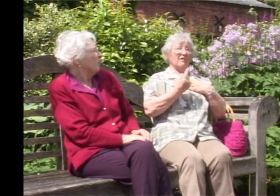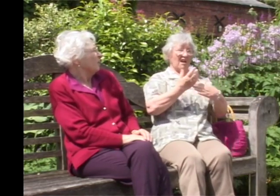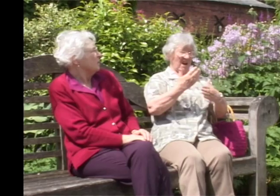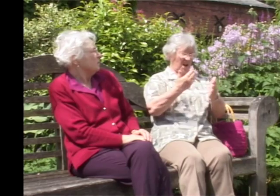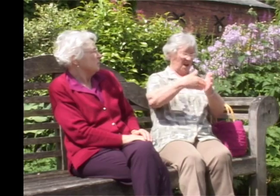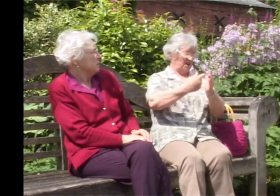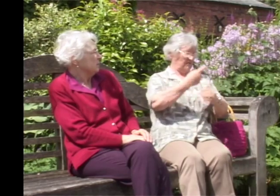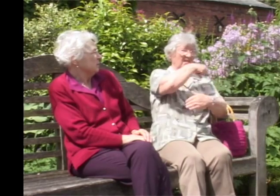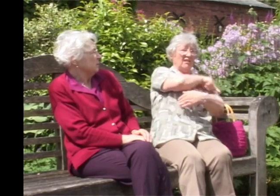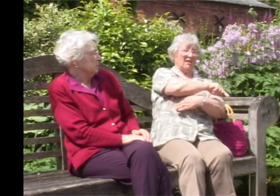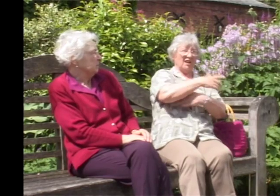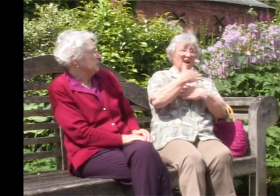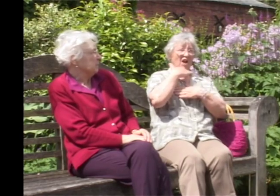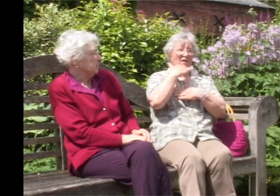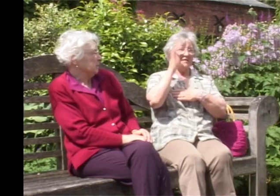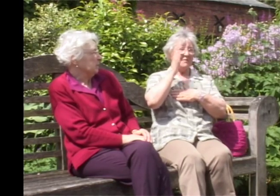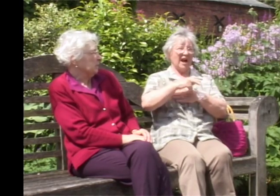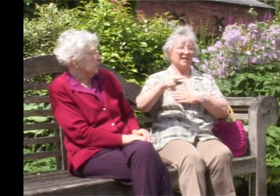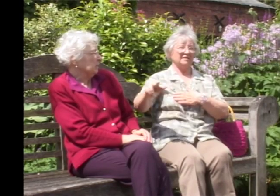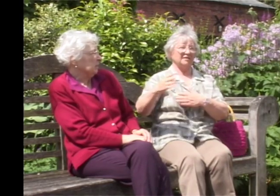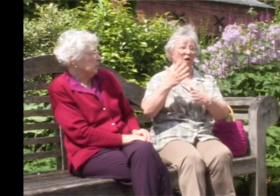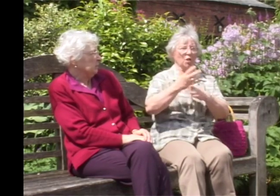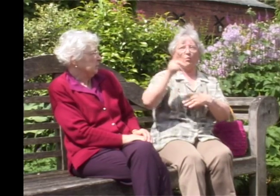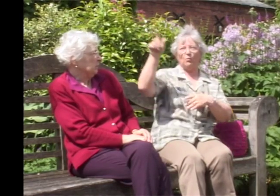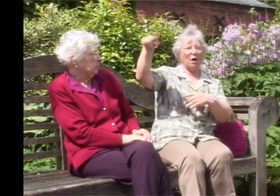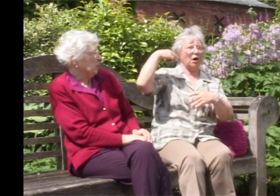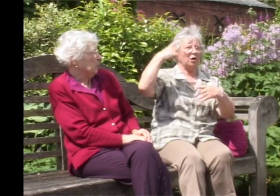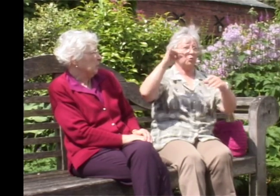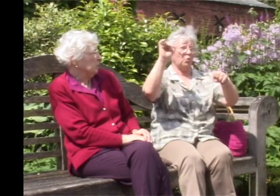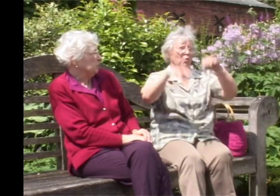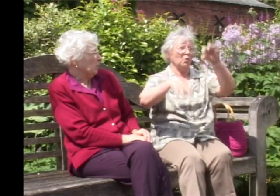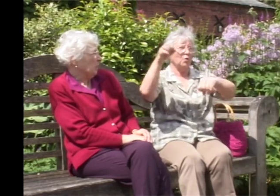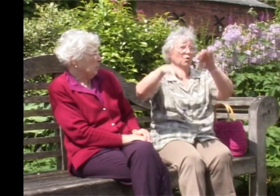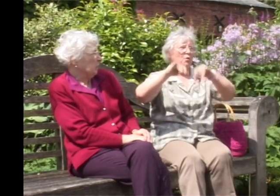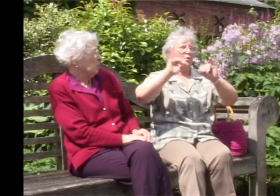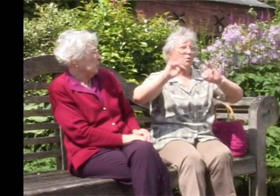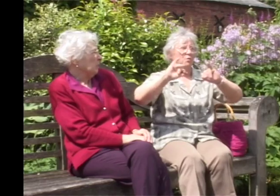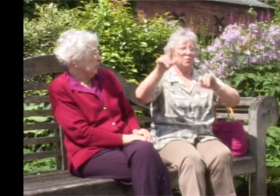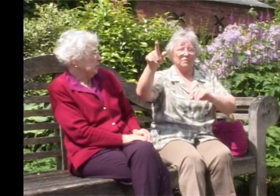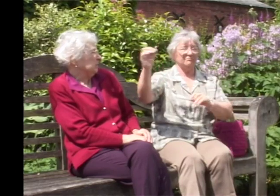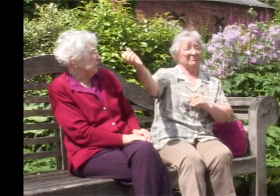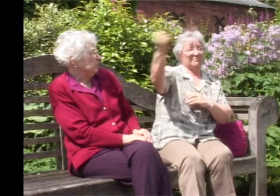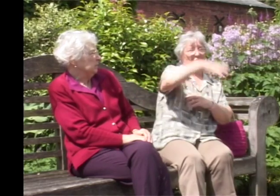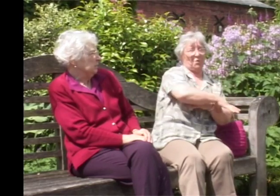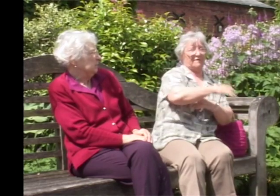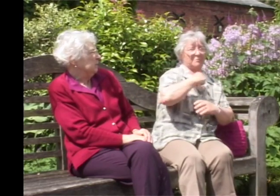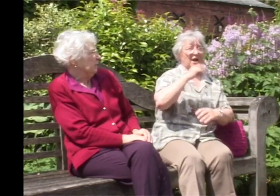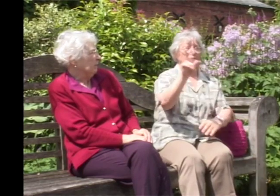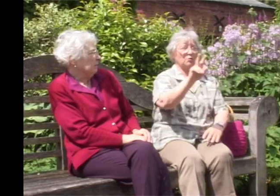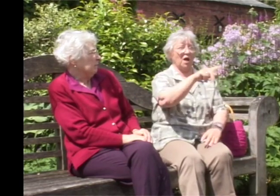myself, but now there were not enough beds. We had to share. The evacuees came from London because of the bombings, and they